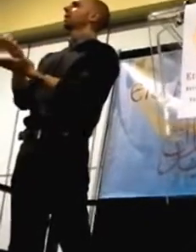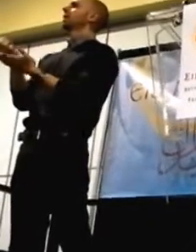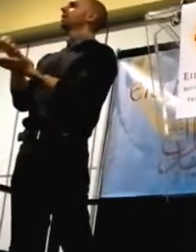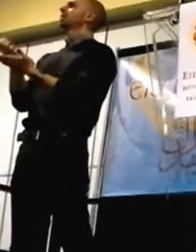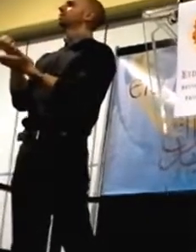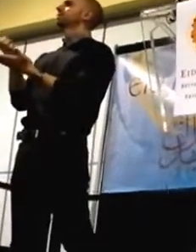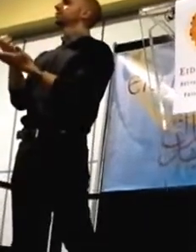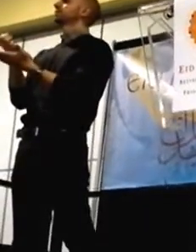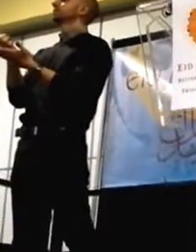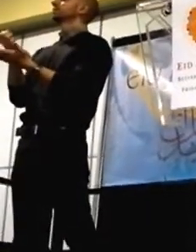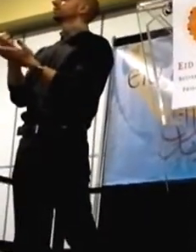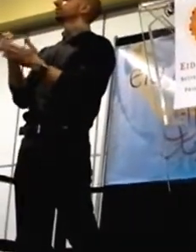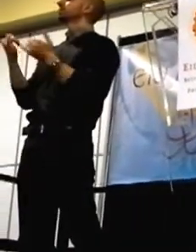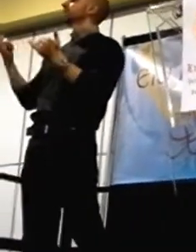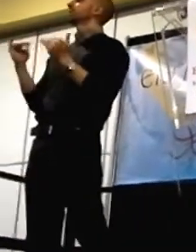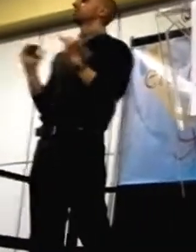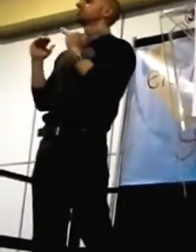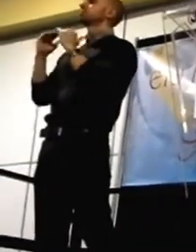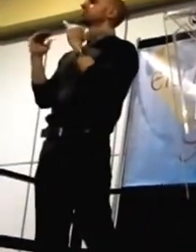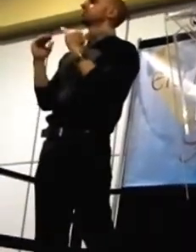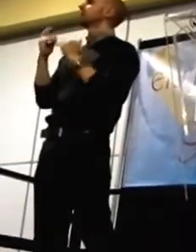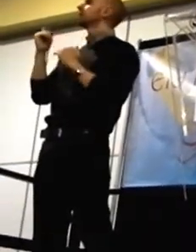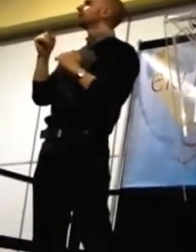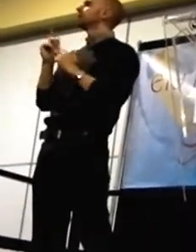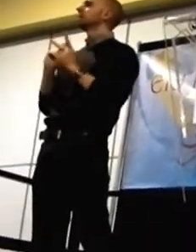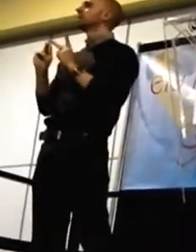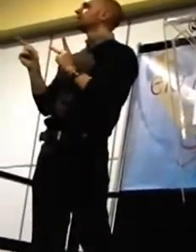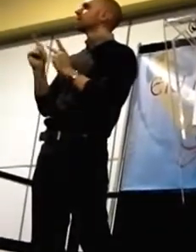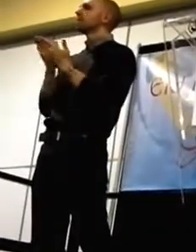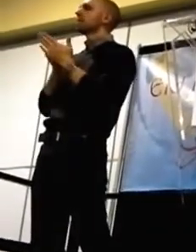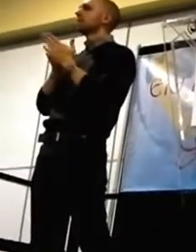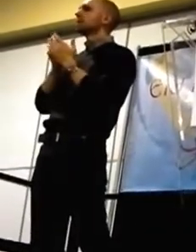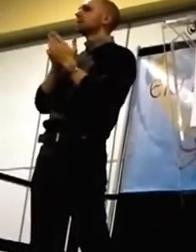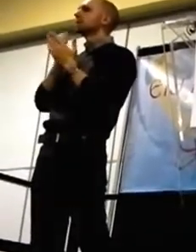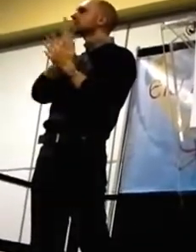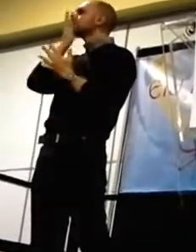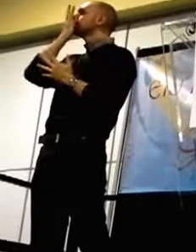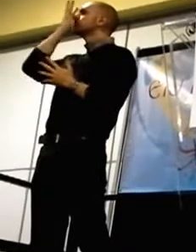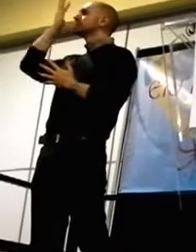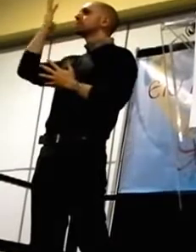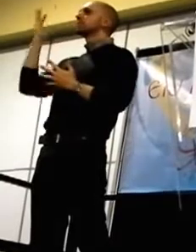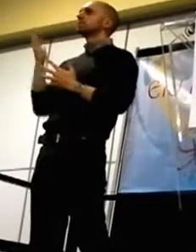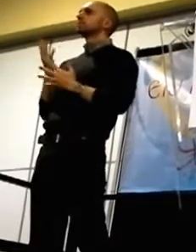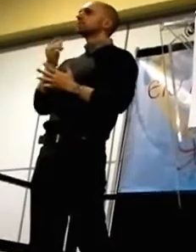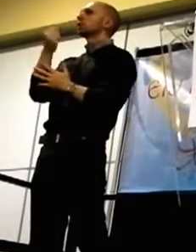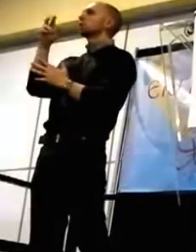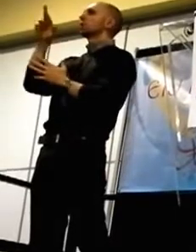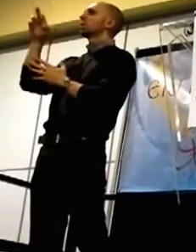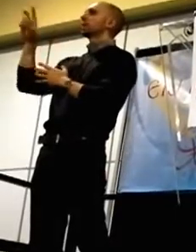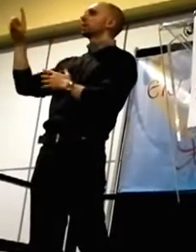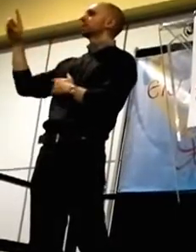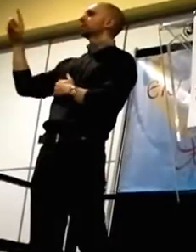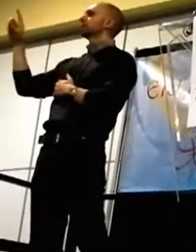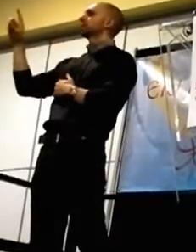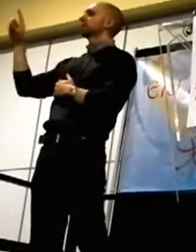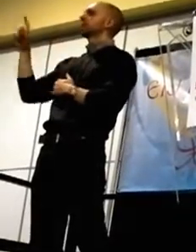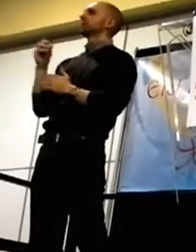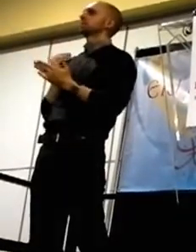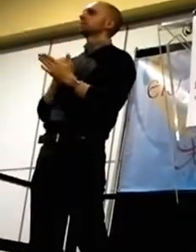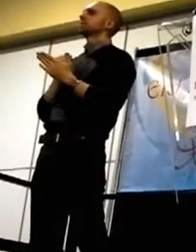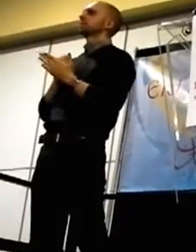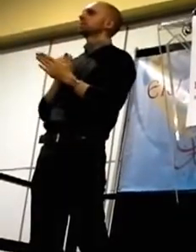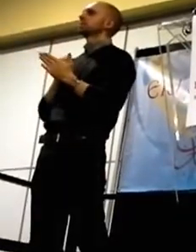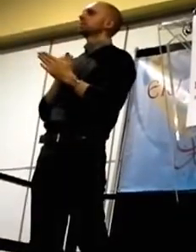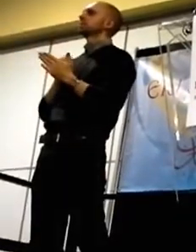is happening because of the greed. And the essence of the greed that exists today is usually the riba.